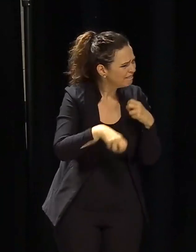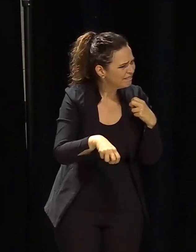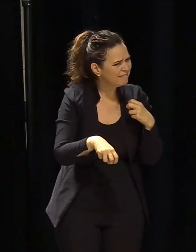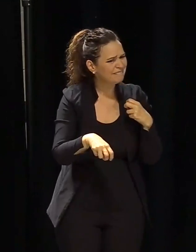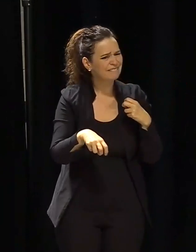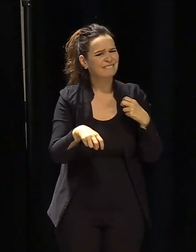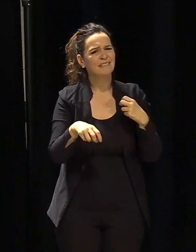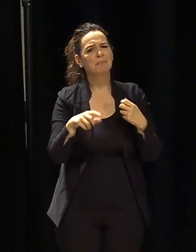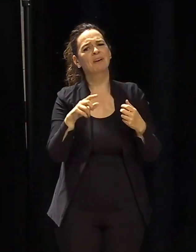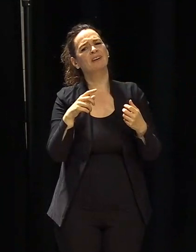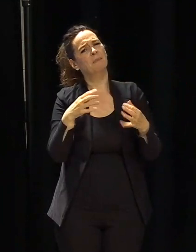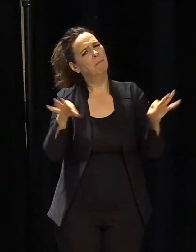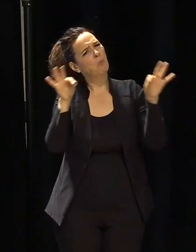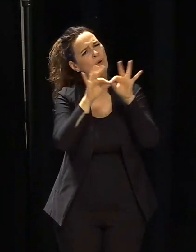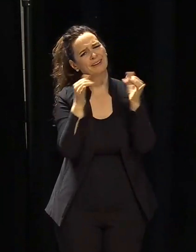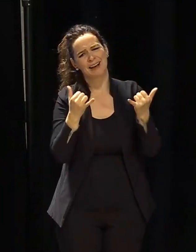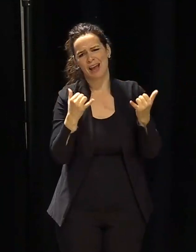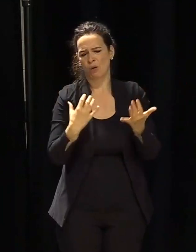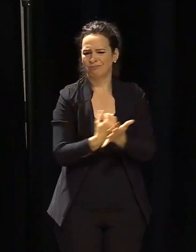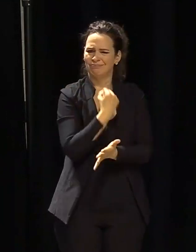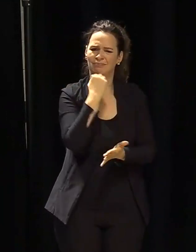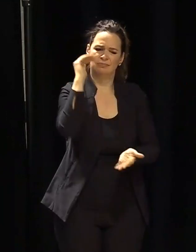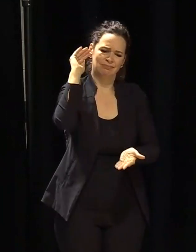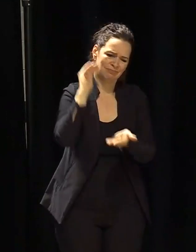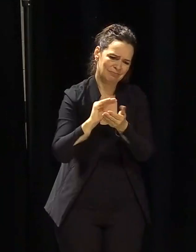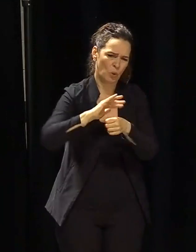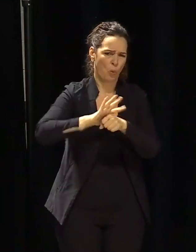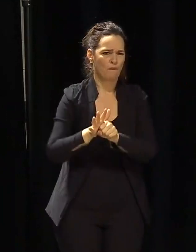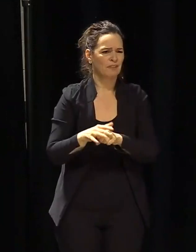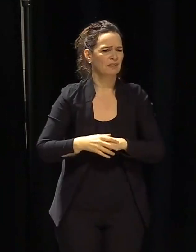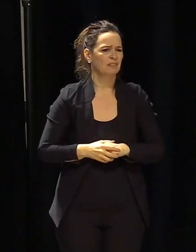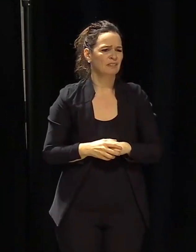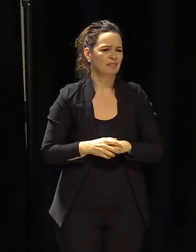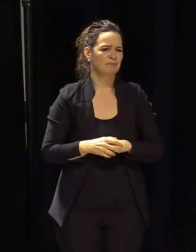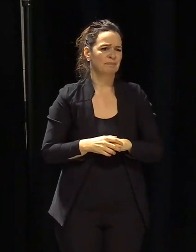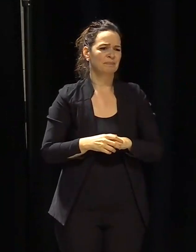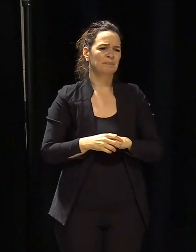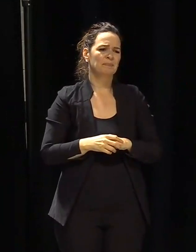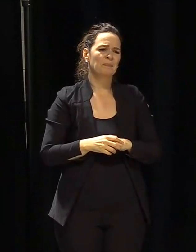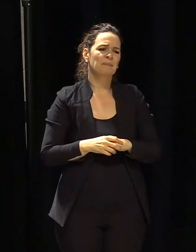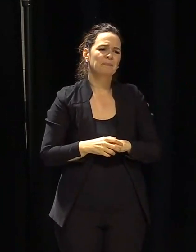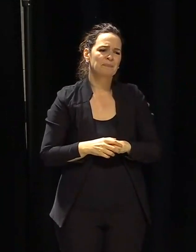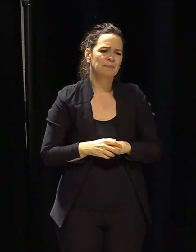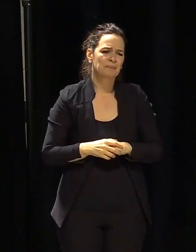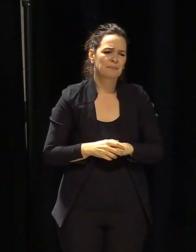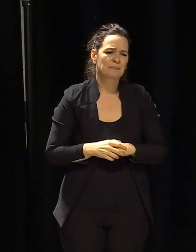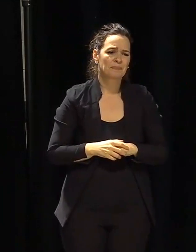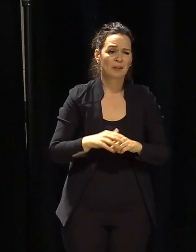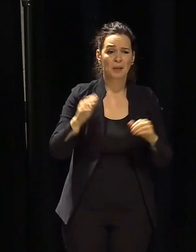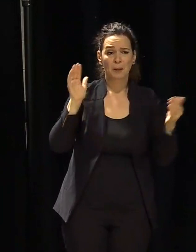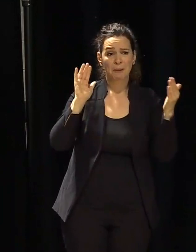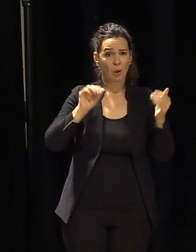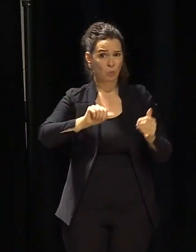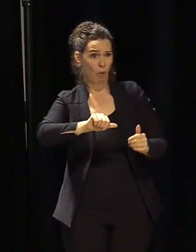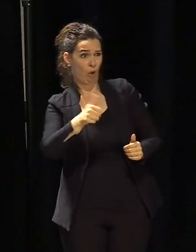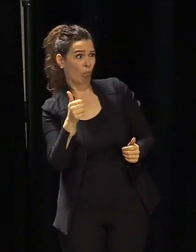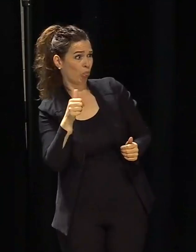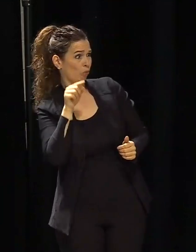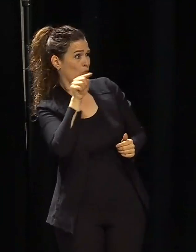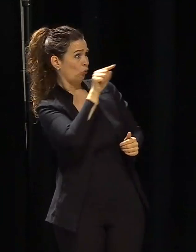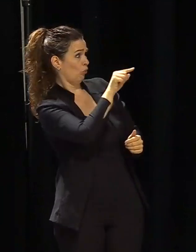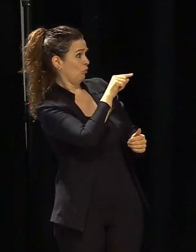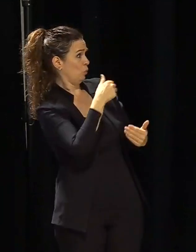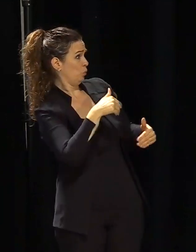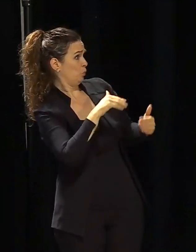our analysis. When you look at it one way, compared to everybody else, we're doing really good. But it's not good enough because it's